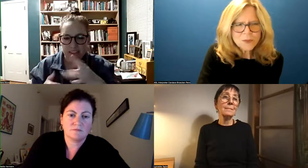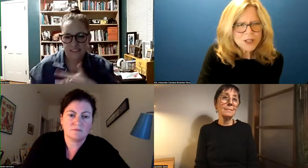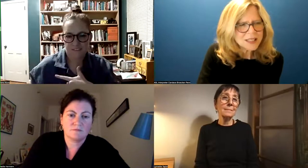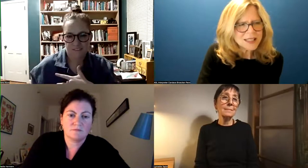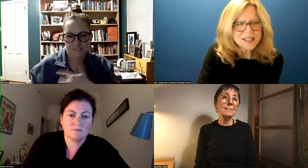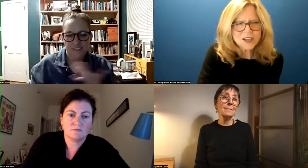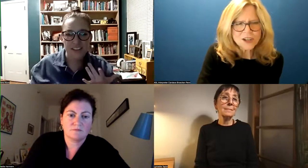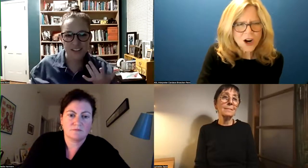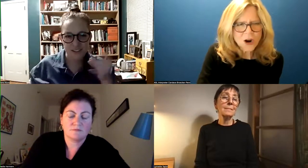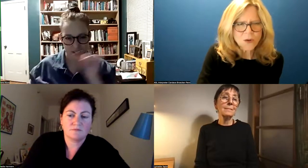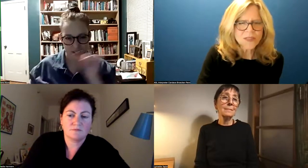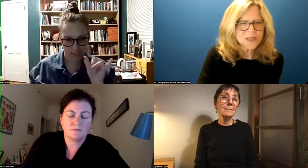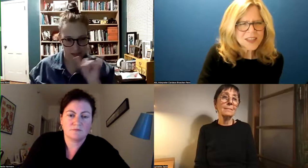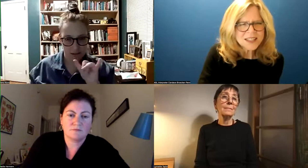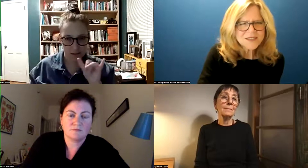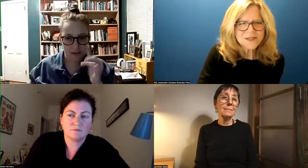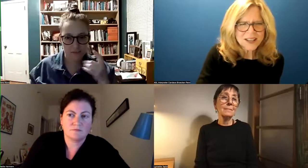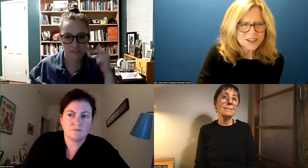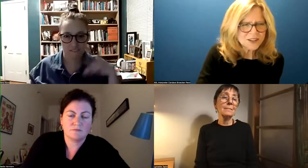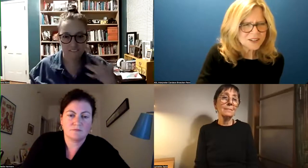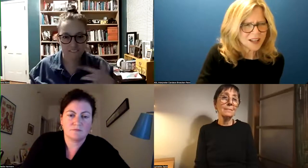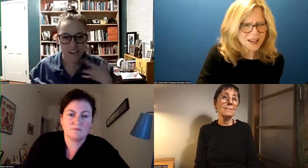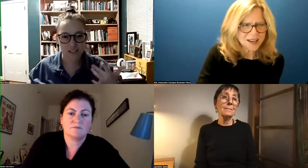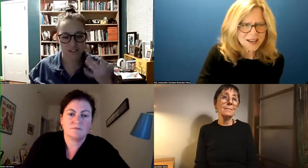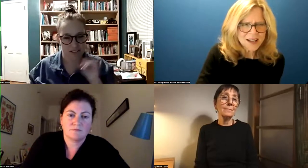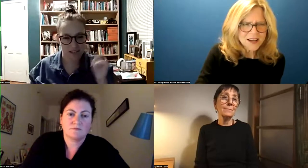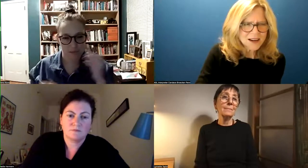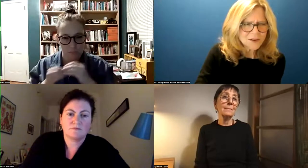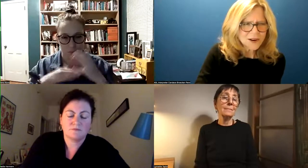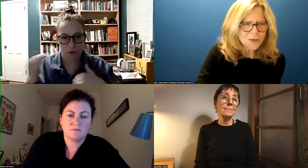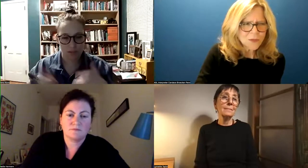people really need to know what this feels like.